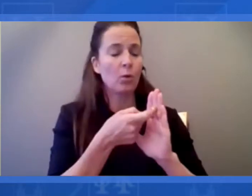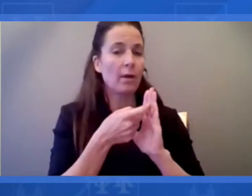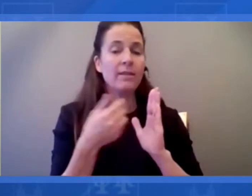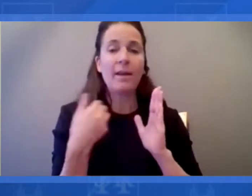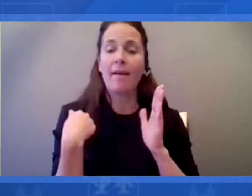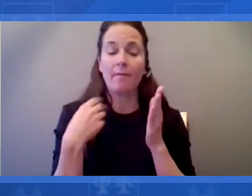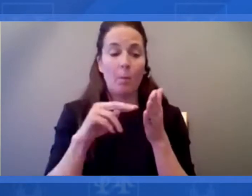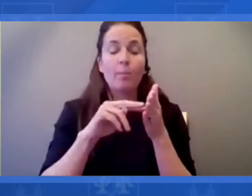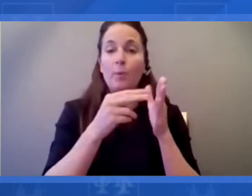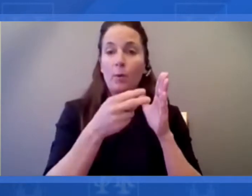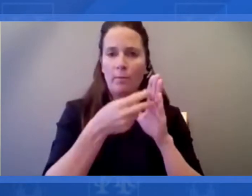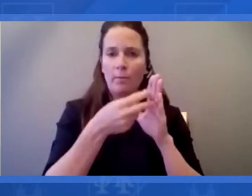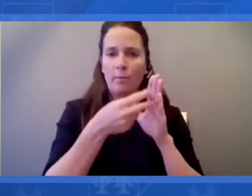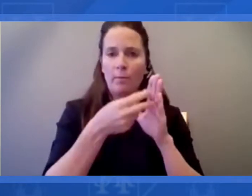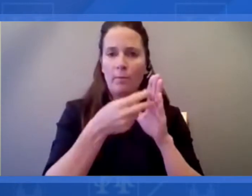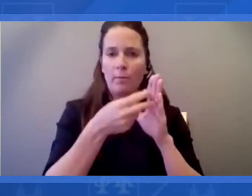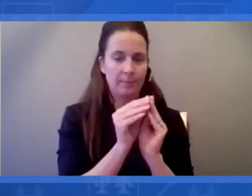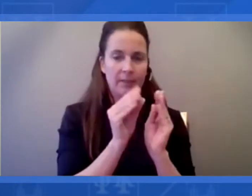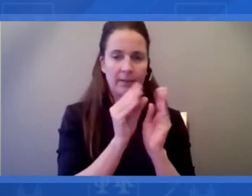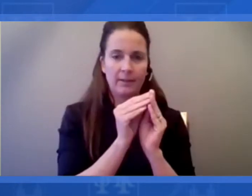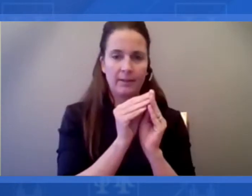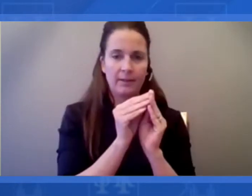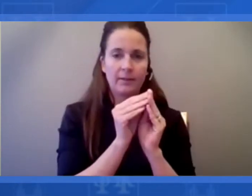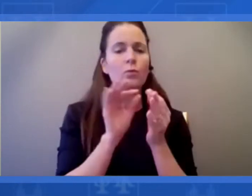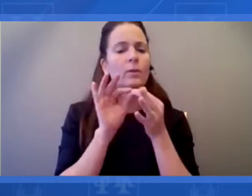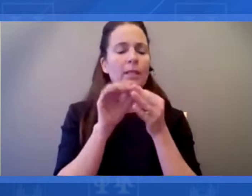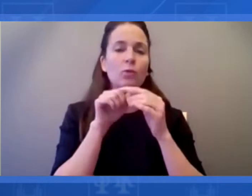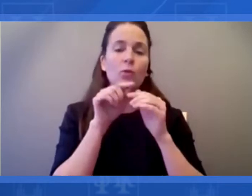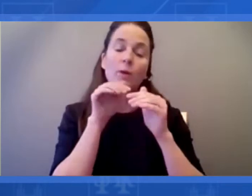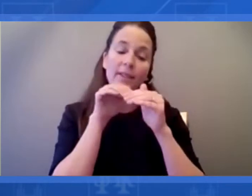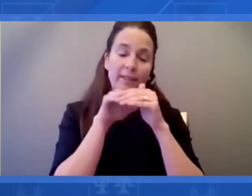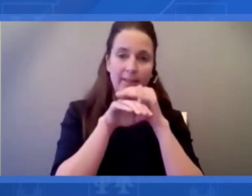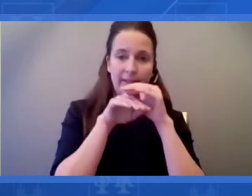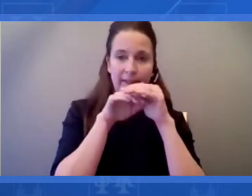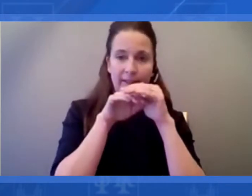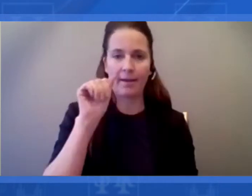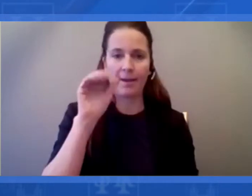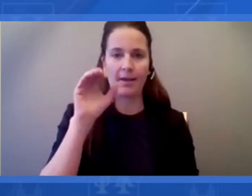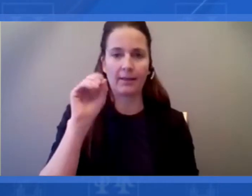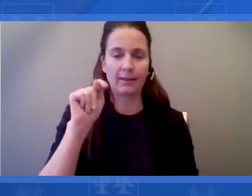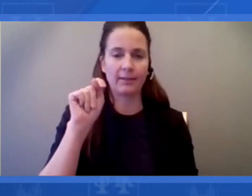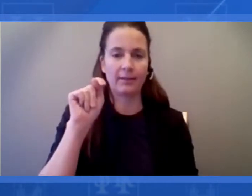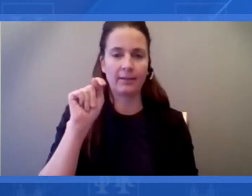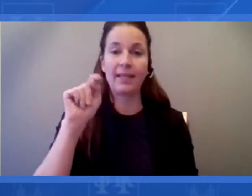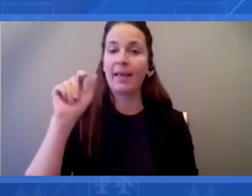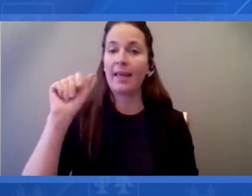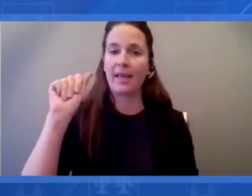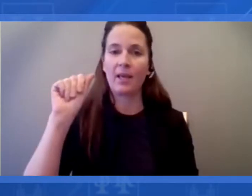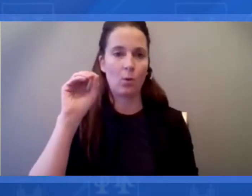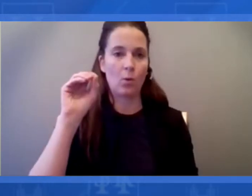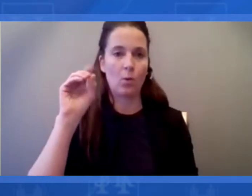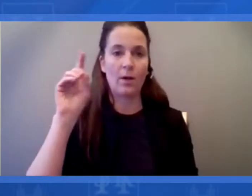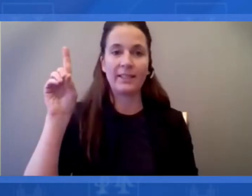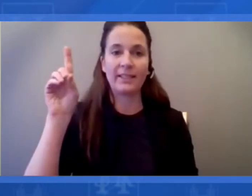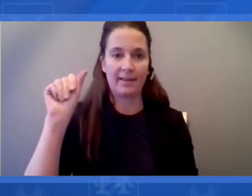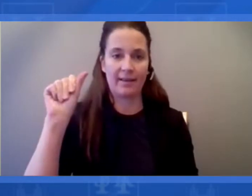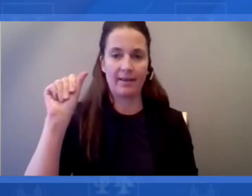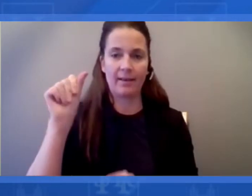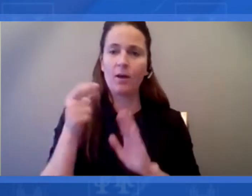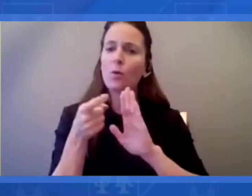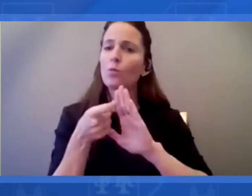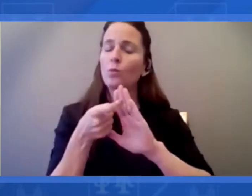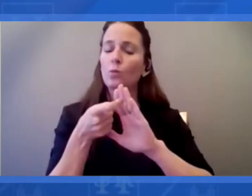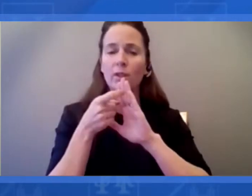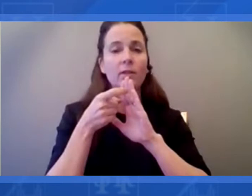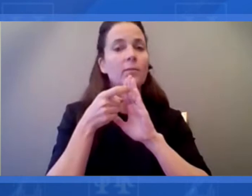The Accessibility for Ontarians with Disabilities Act, known as the AODA, requires conventional